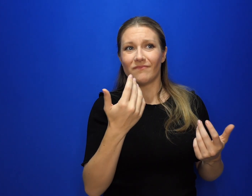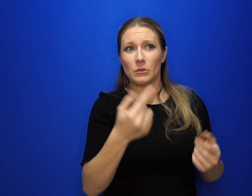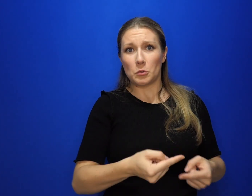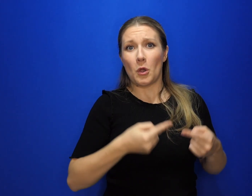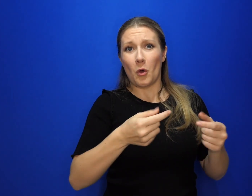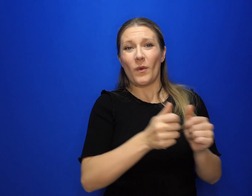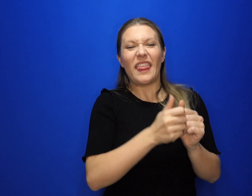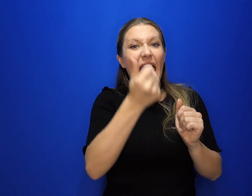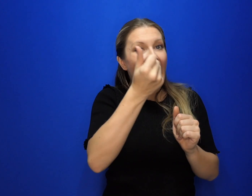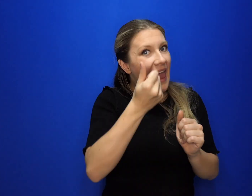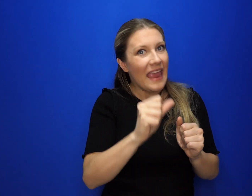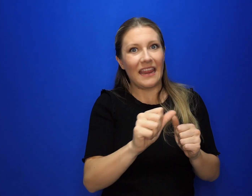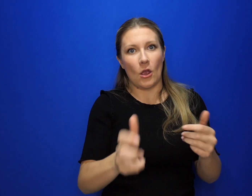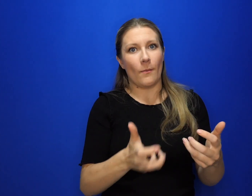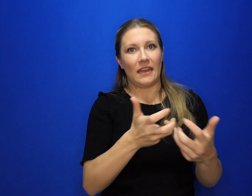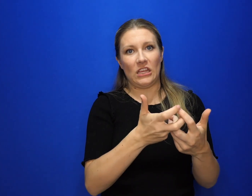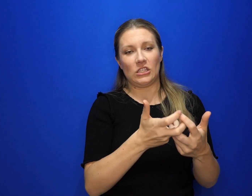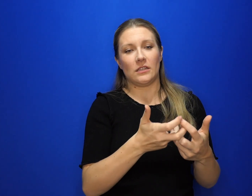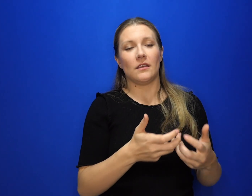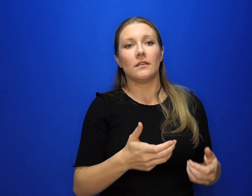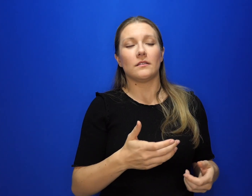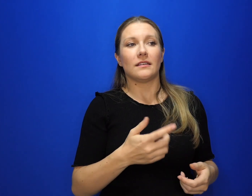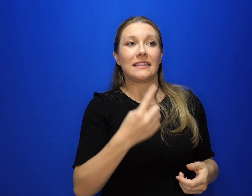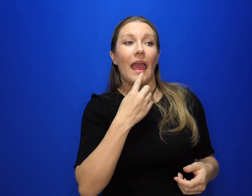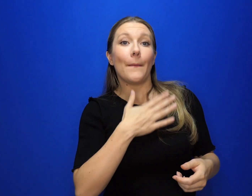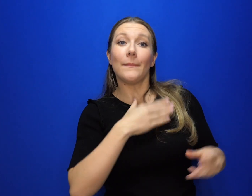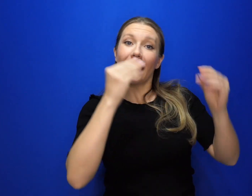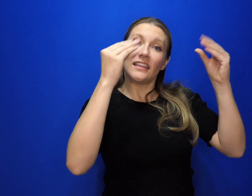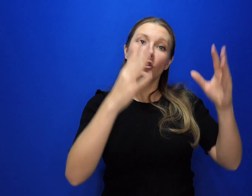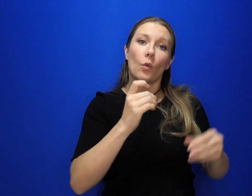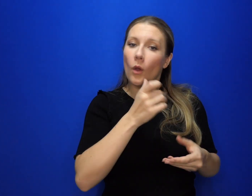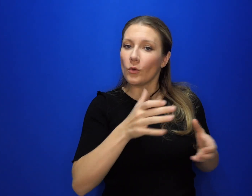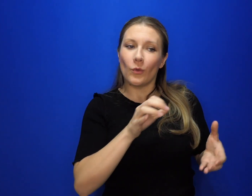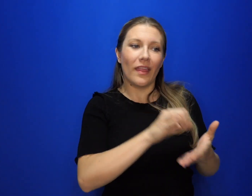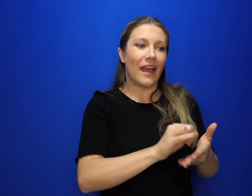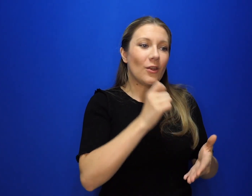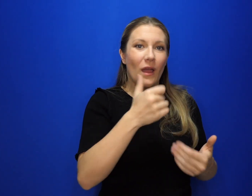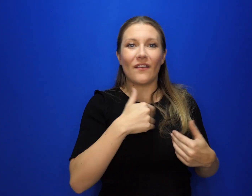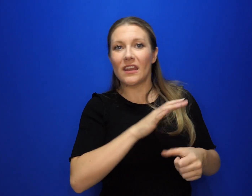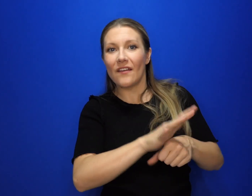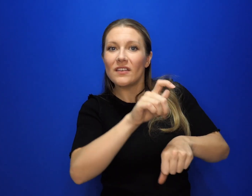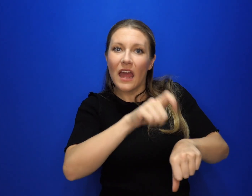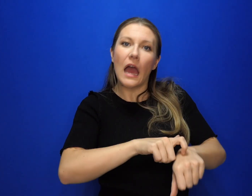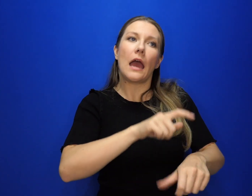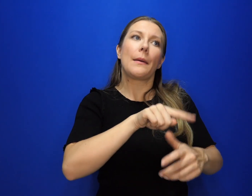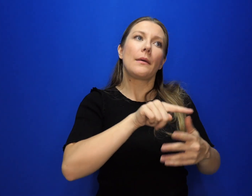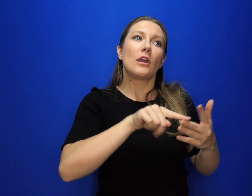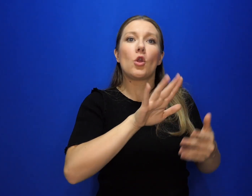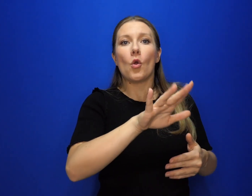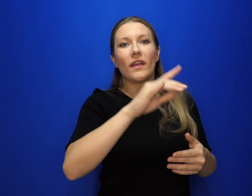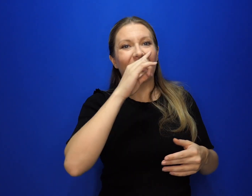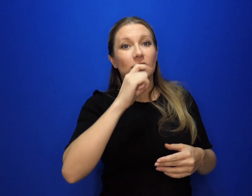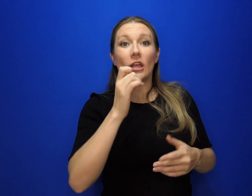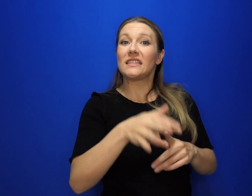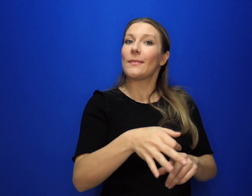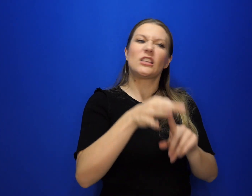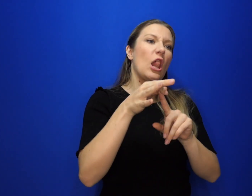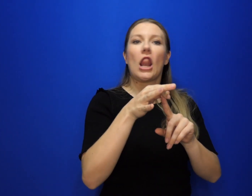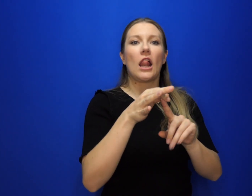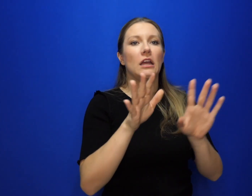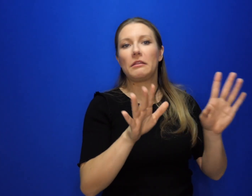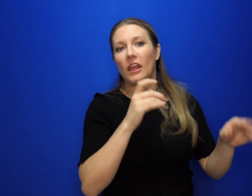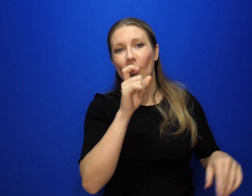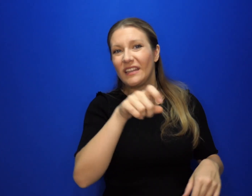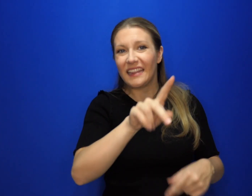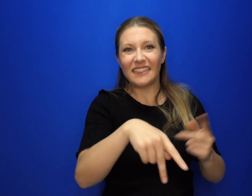any accommodation at all. My teachers won't do that. They don't have time to do that. Your child isn't special. They